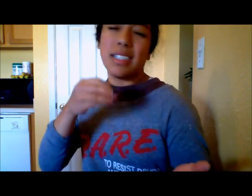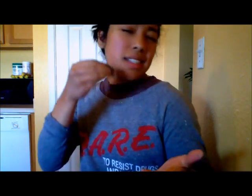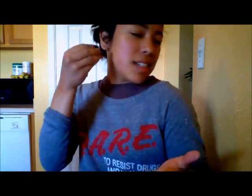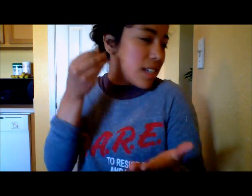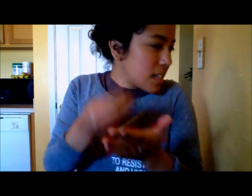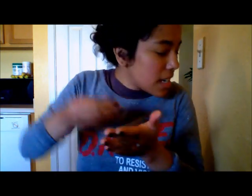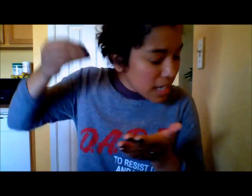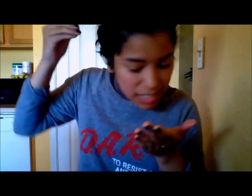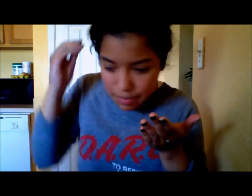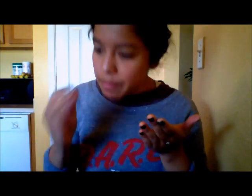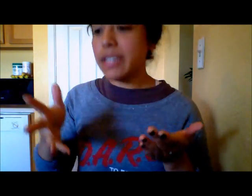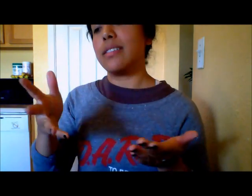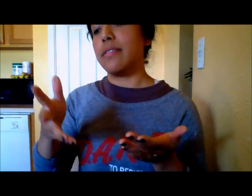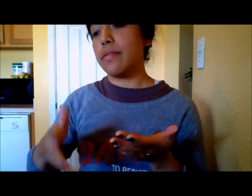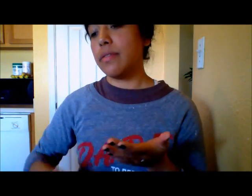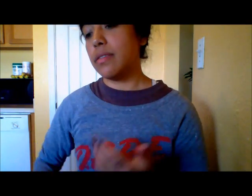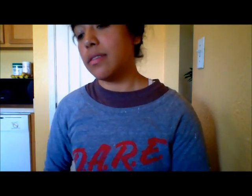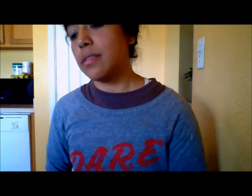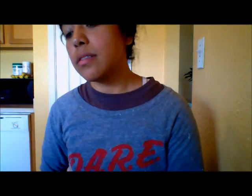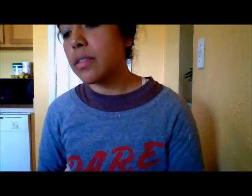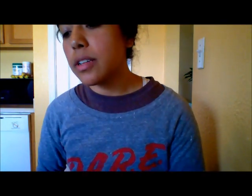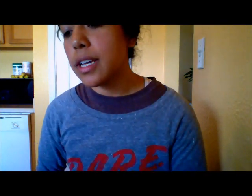is expensive. Okay.